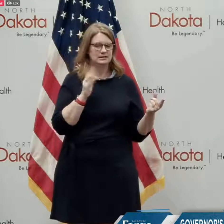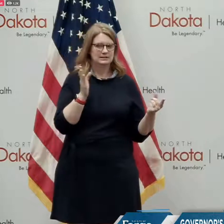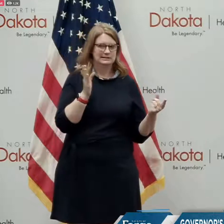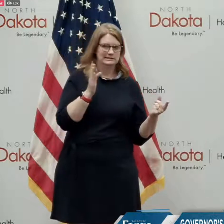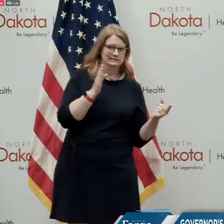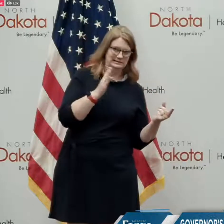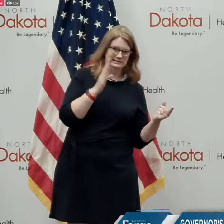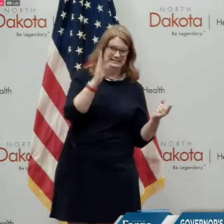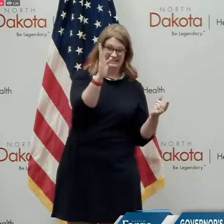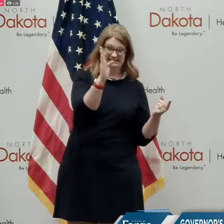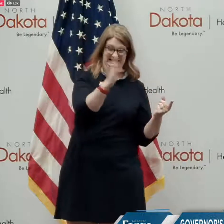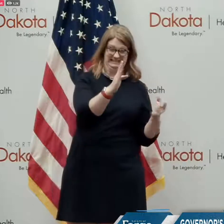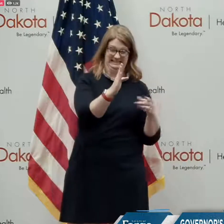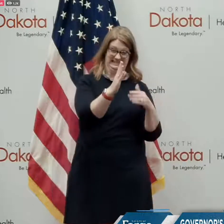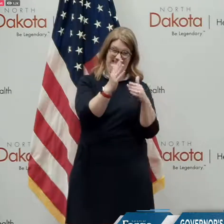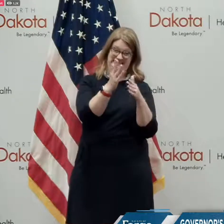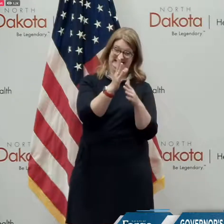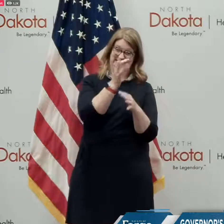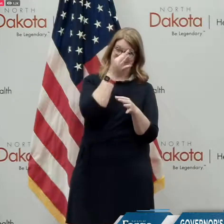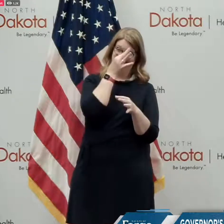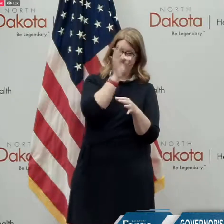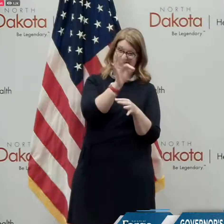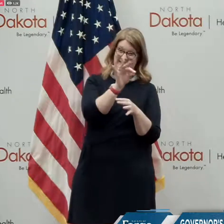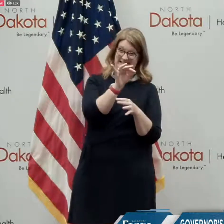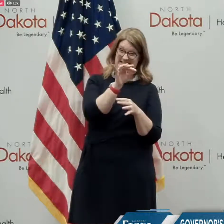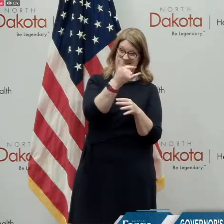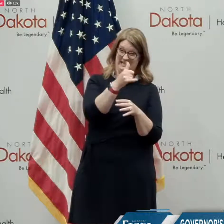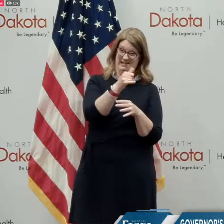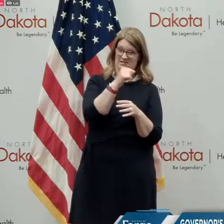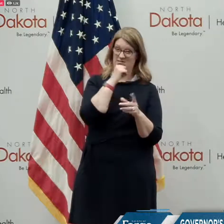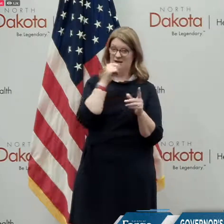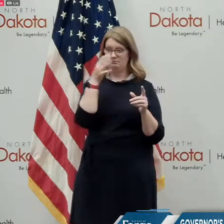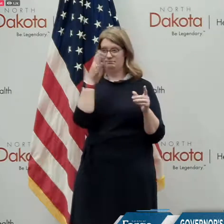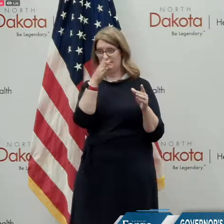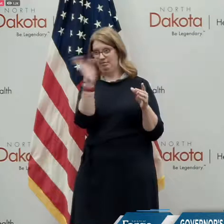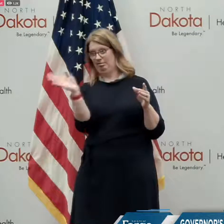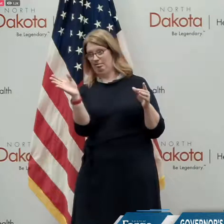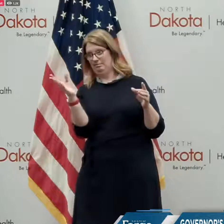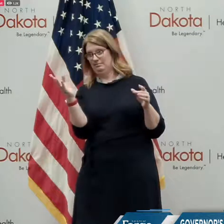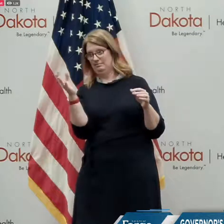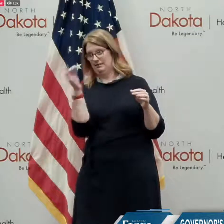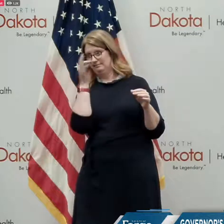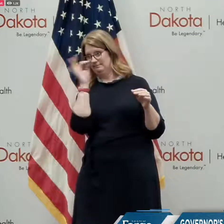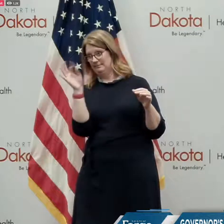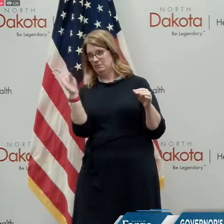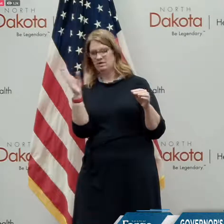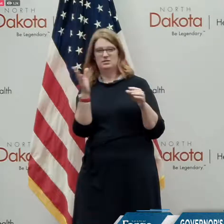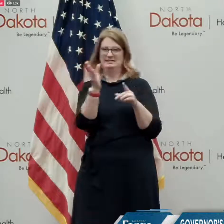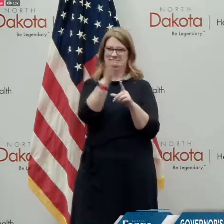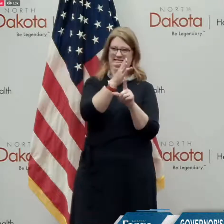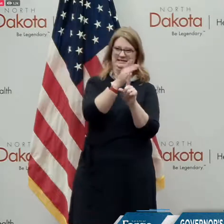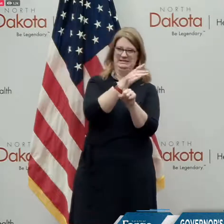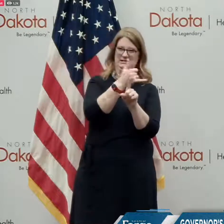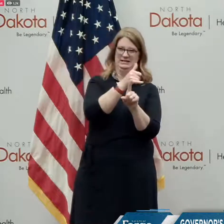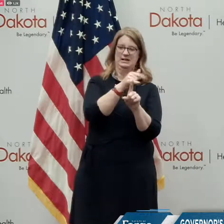towards yellow than we do towards blue. And again, one of the things that we'll be thinking about in the days and weeks ahead